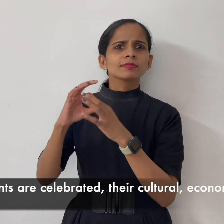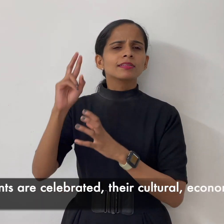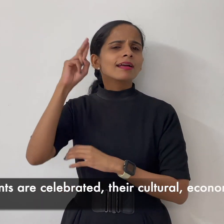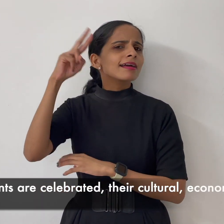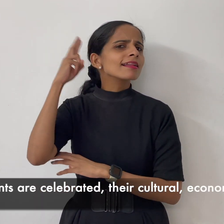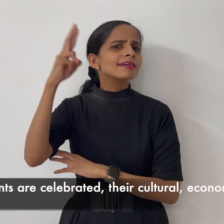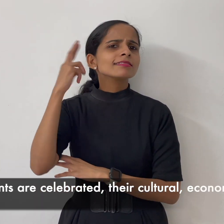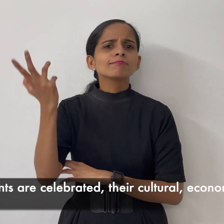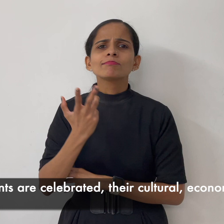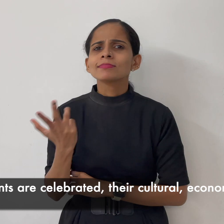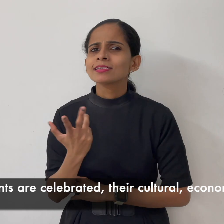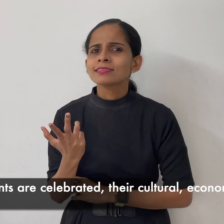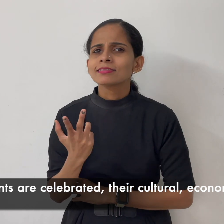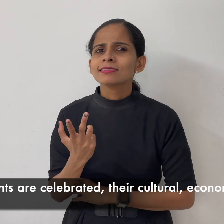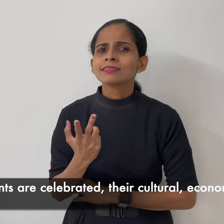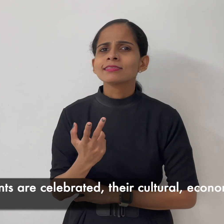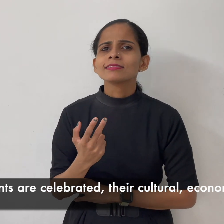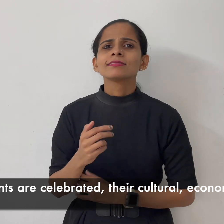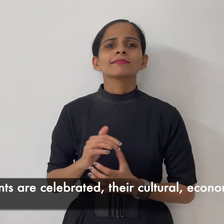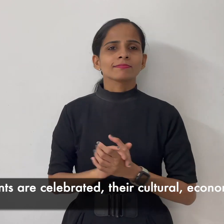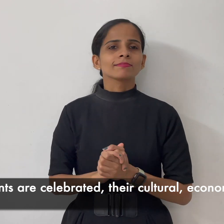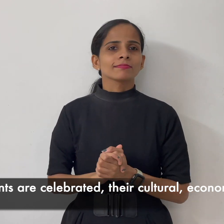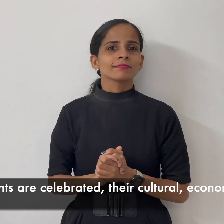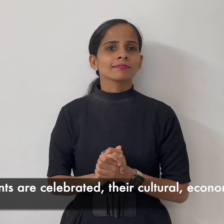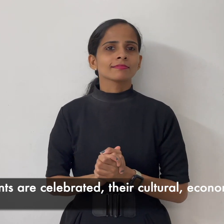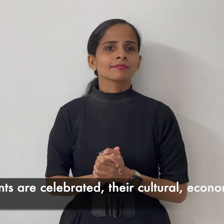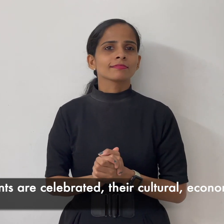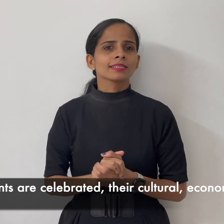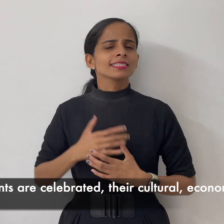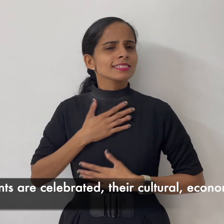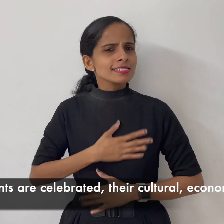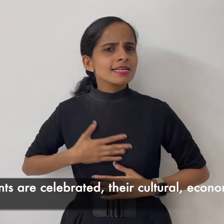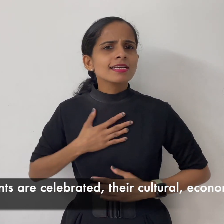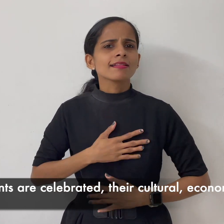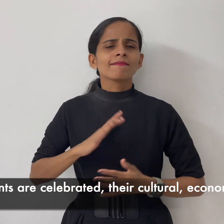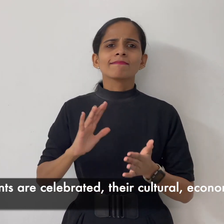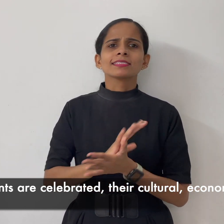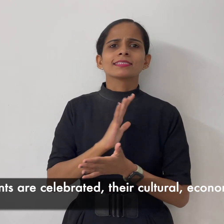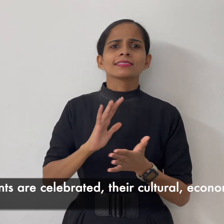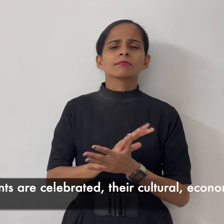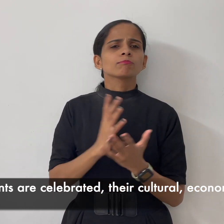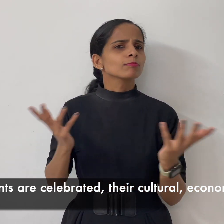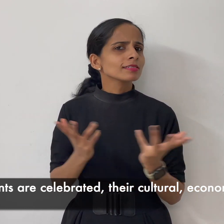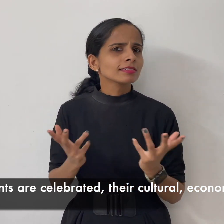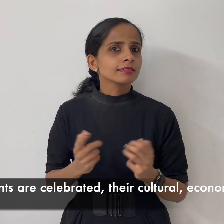Women's achievements are celebrated.